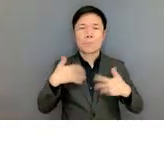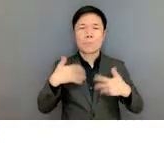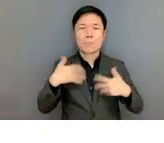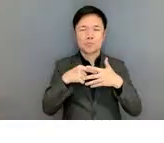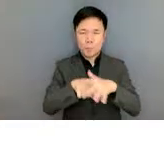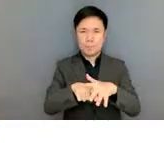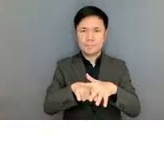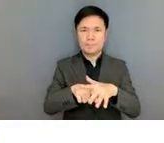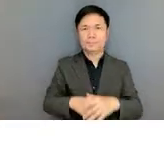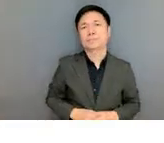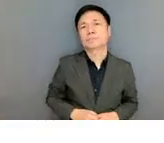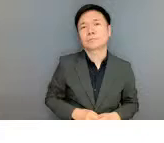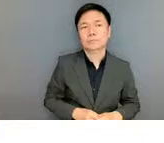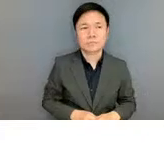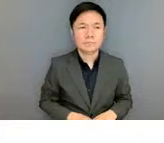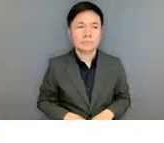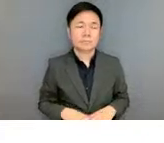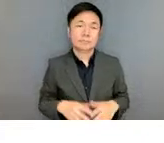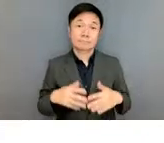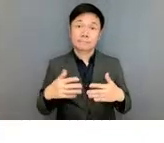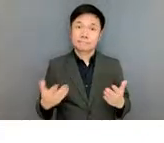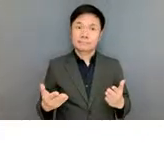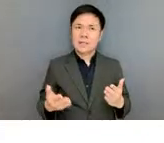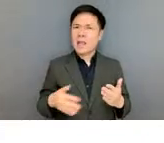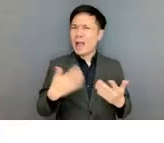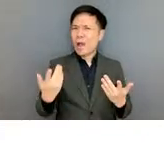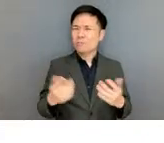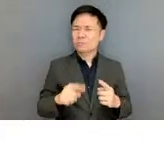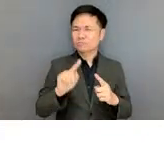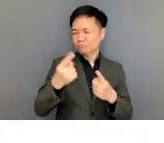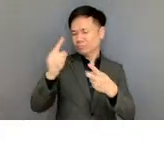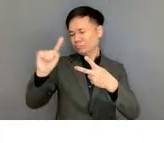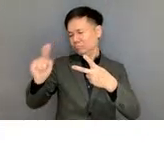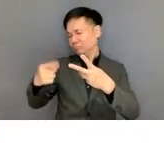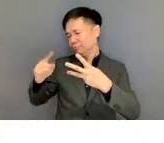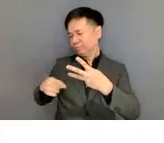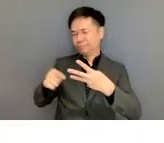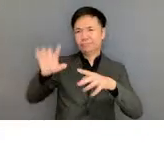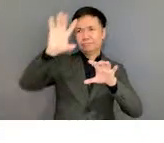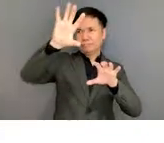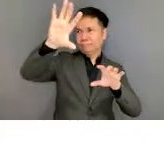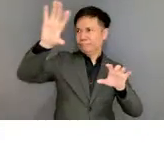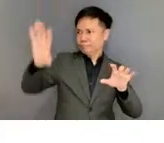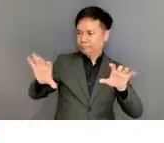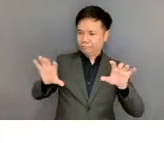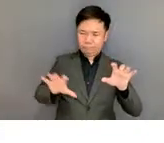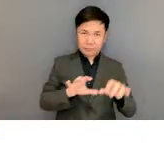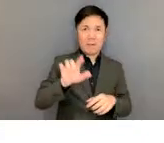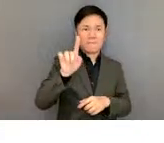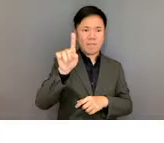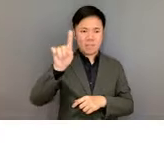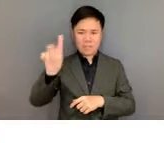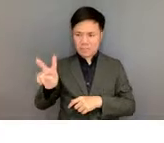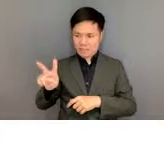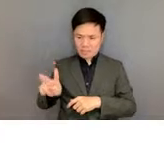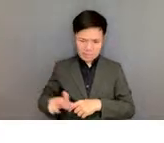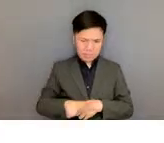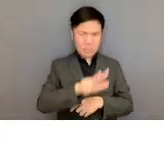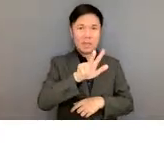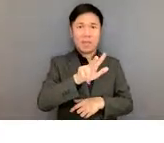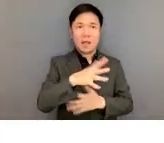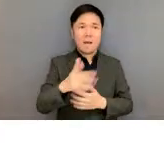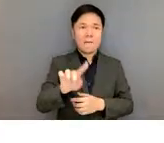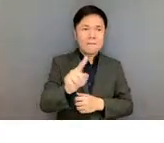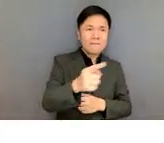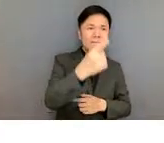So what are the stages? There are 3 phases. First of all, we need to start with the institutional level. We